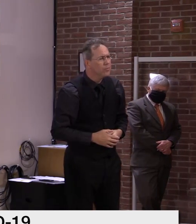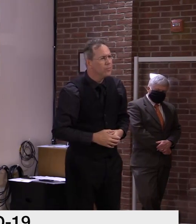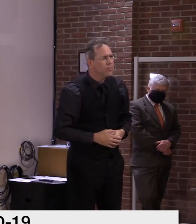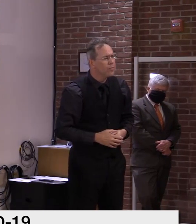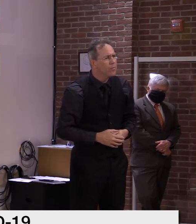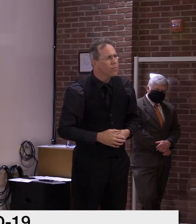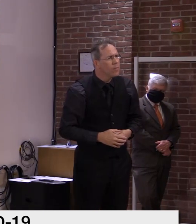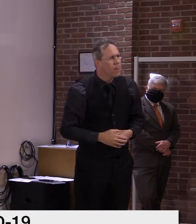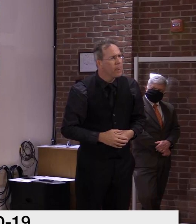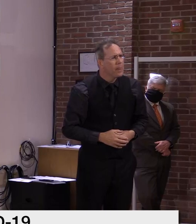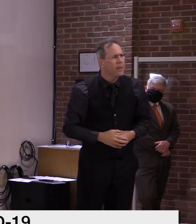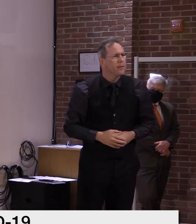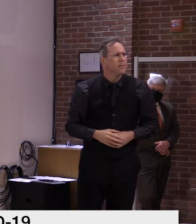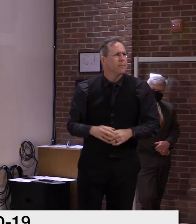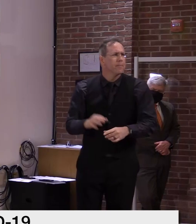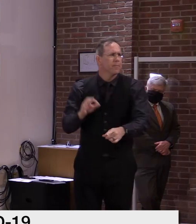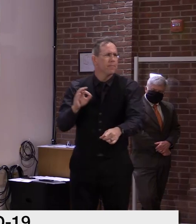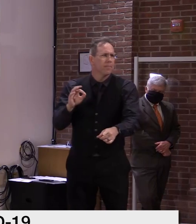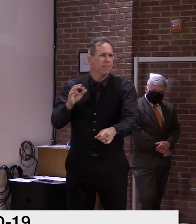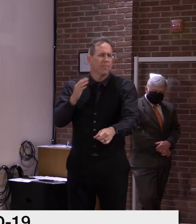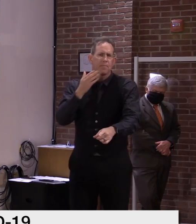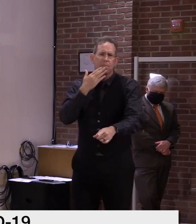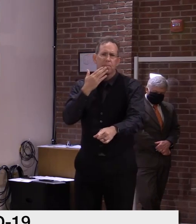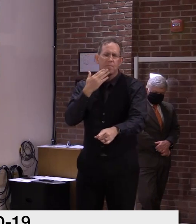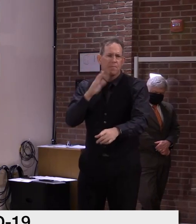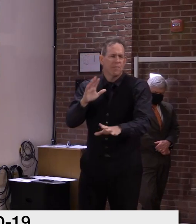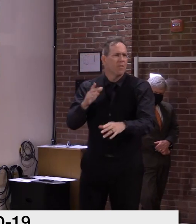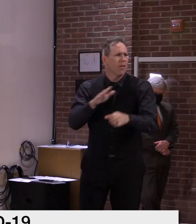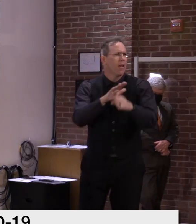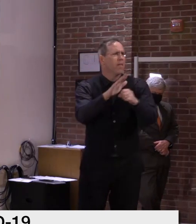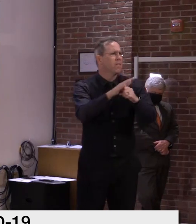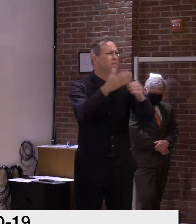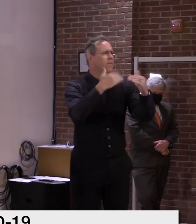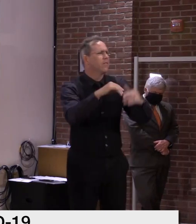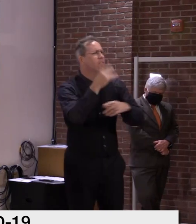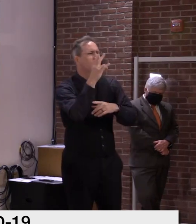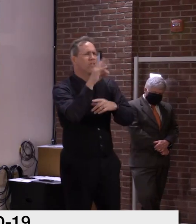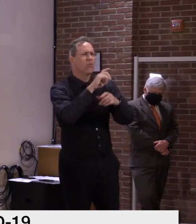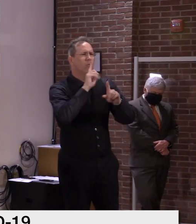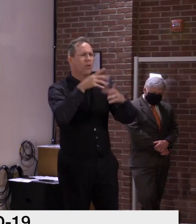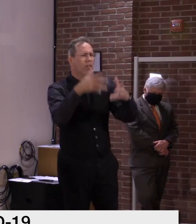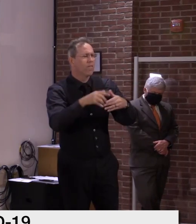Governor. Thank you. We'll move to Joseph Gresser, the Barton Chronicle.